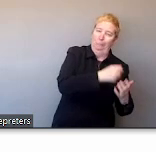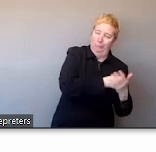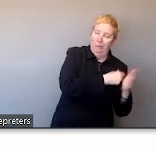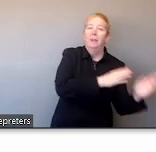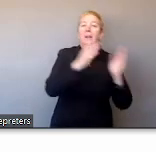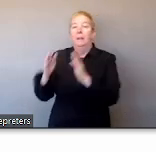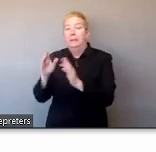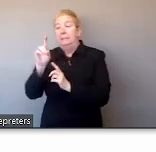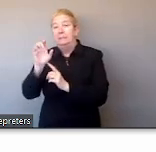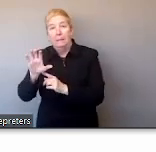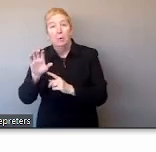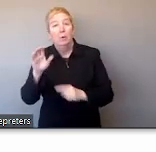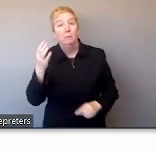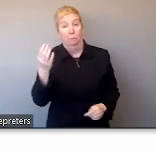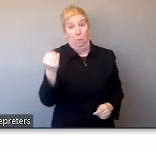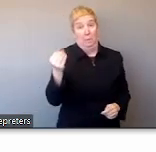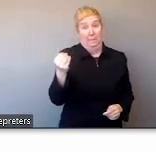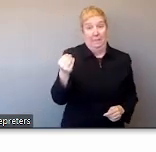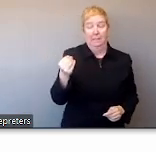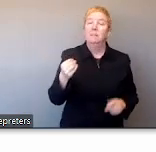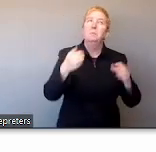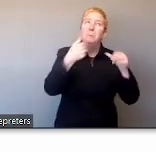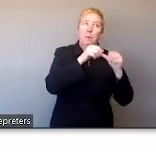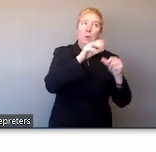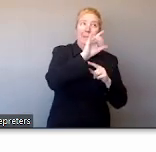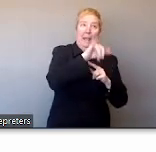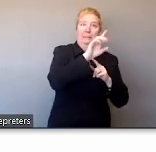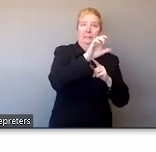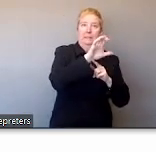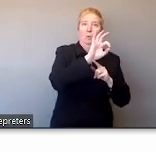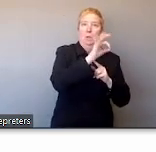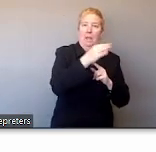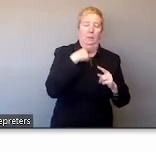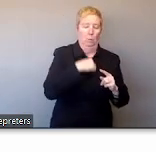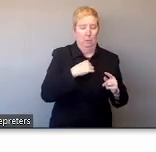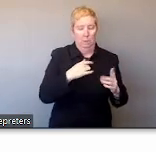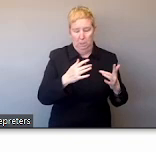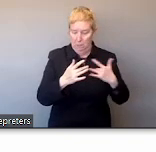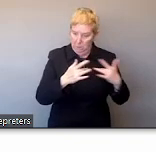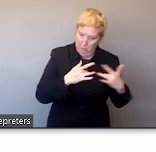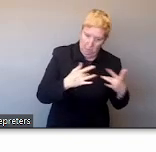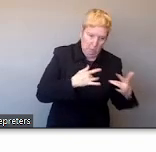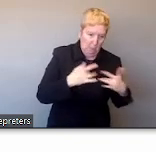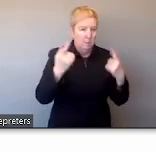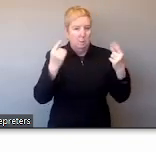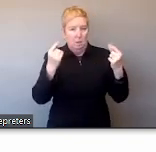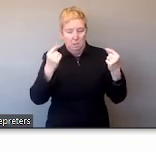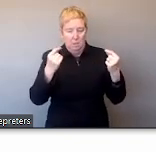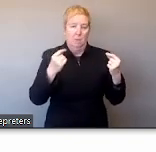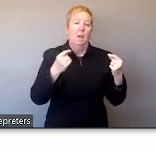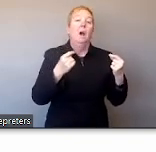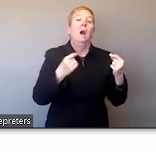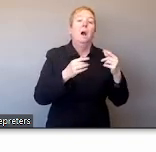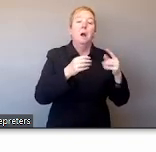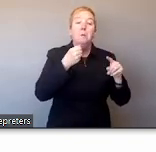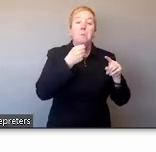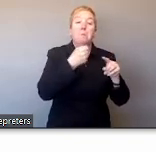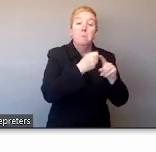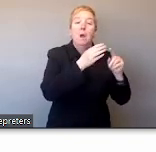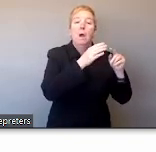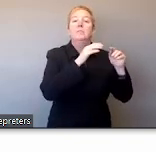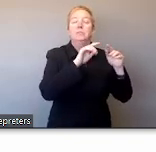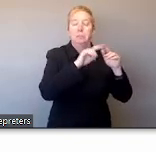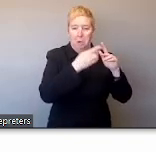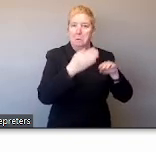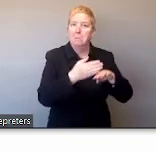shortly after the worst point that many of us remember in the pandemic on December 9th, we first started administering vaccines,